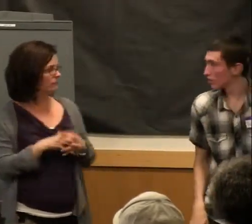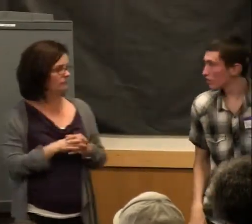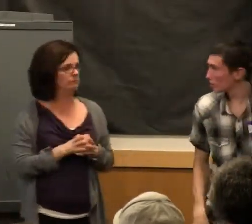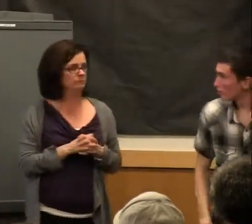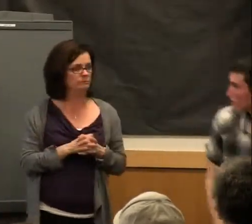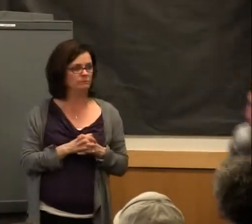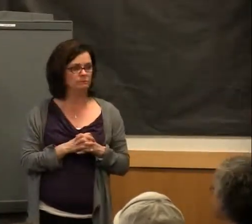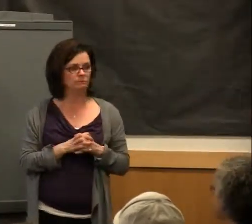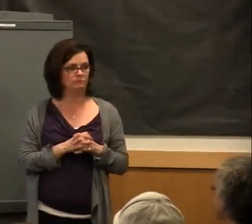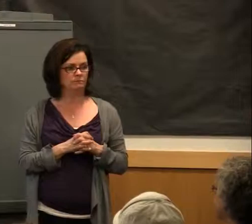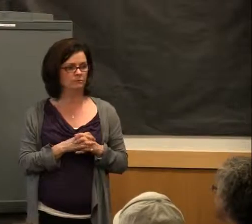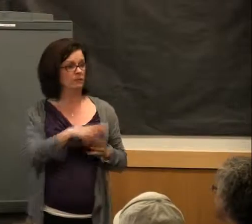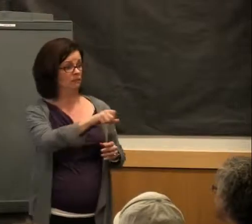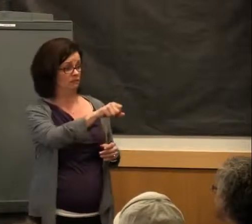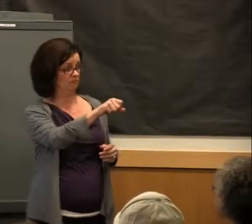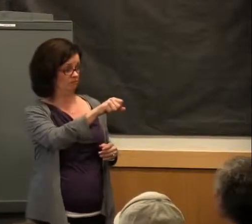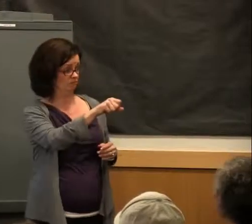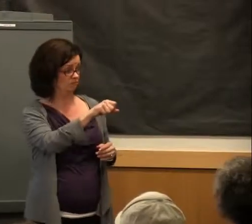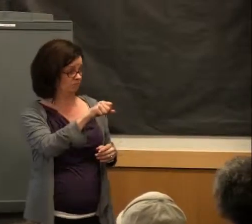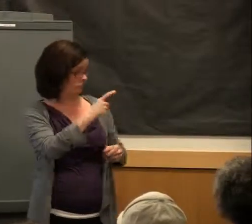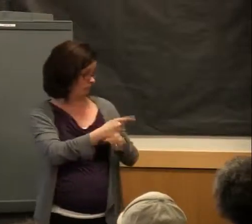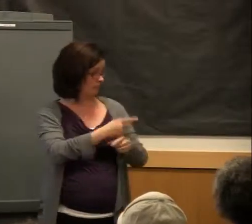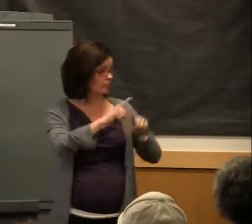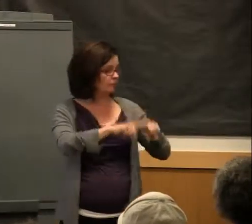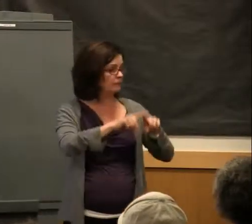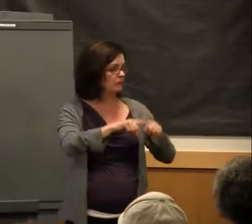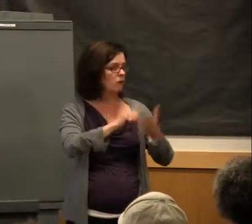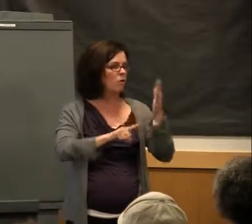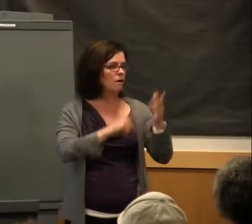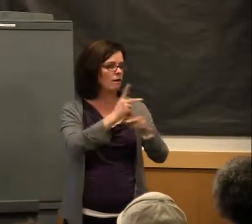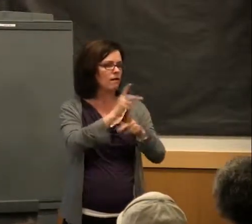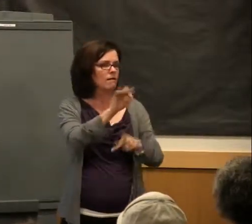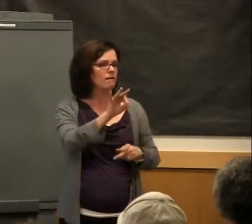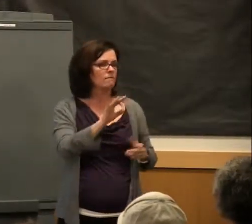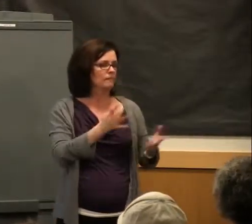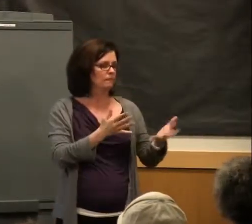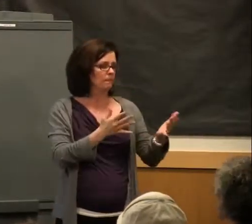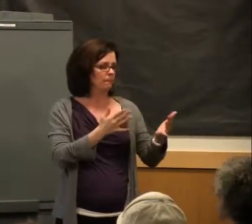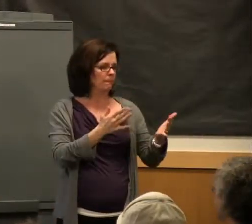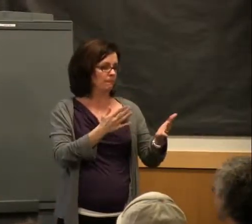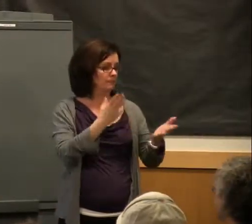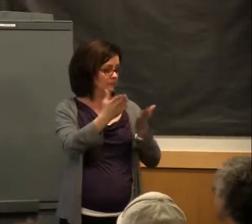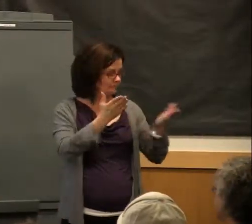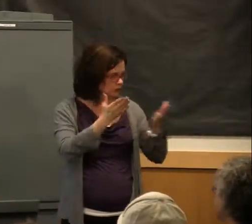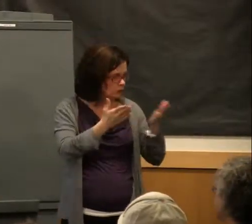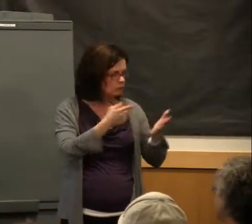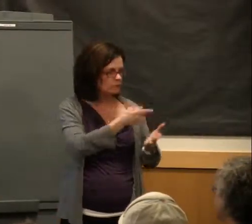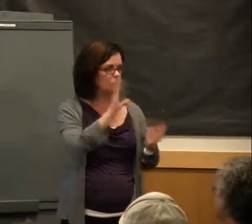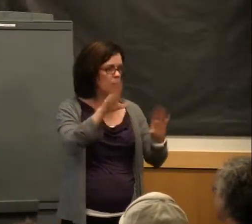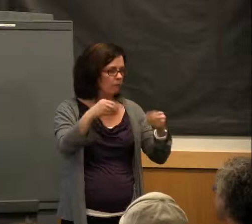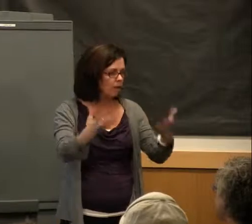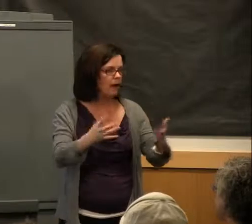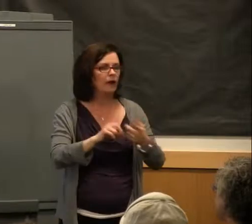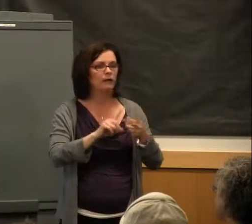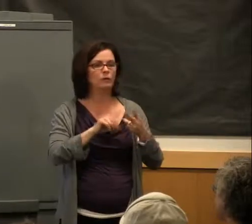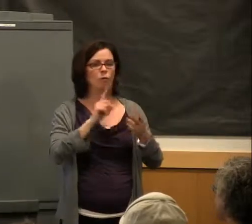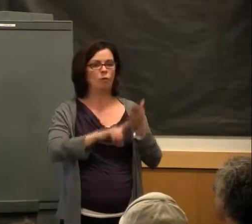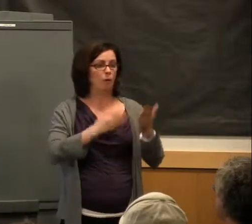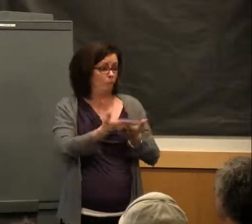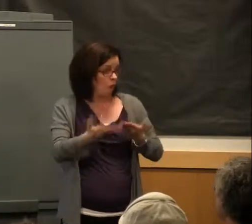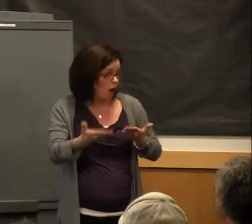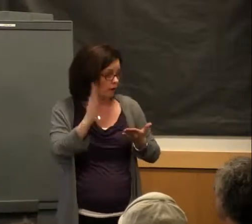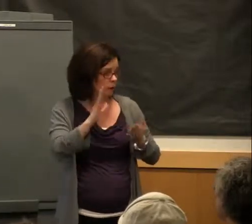Certification as well? Yes, depending on what kind of service you're going to be doing or what kind of product you're